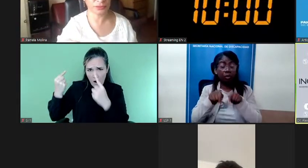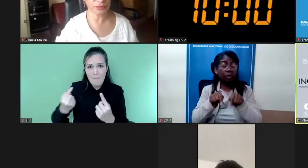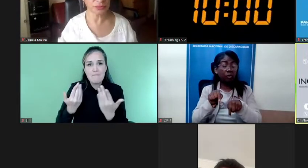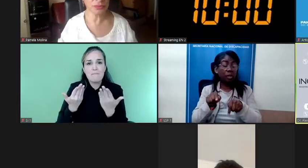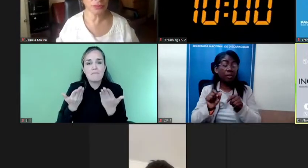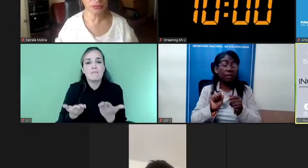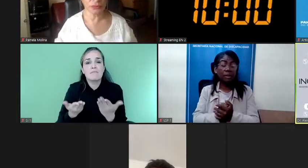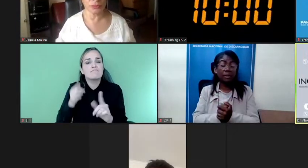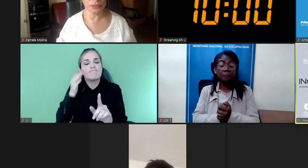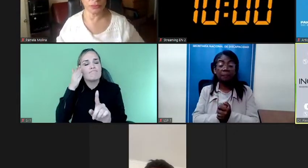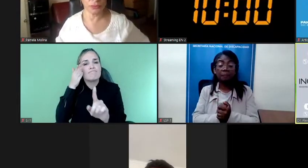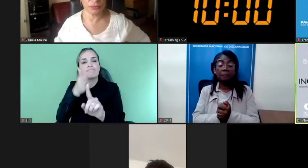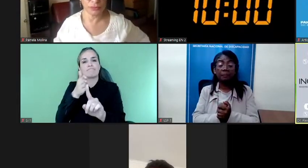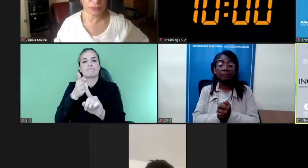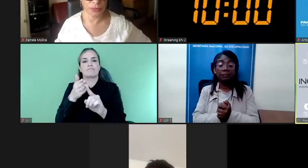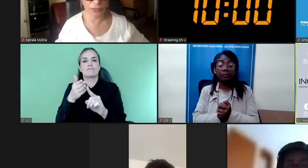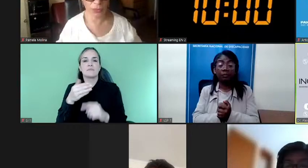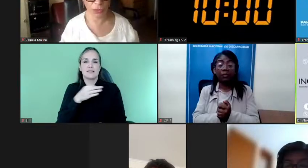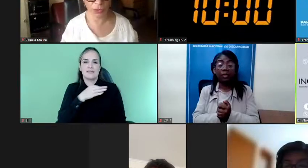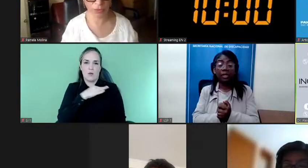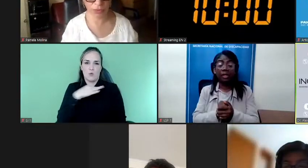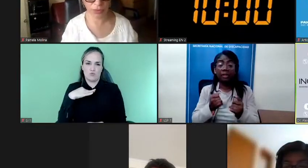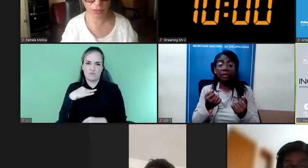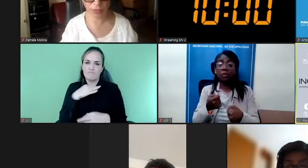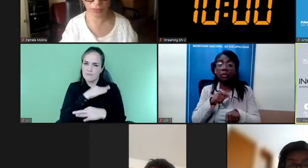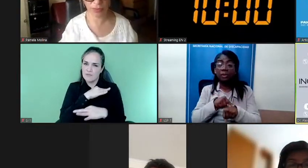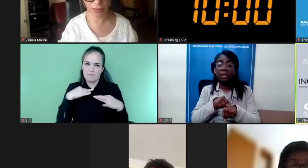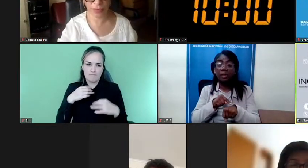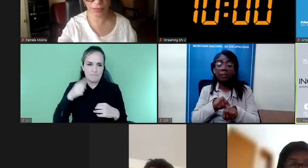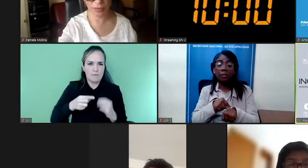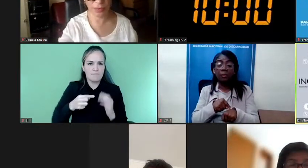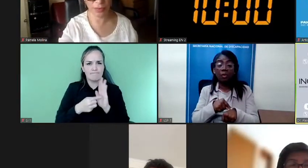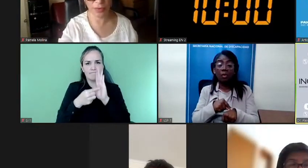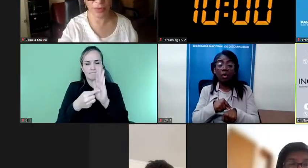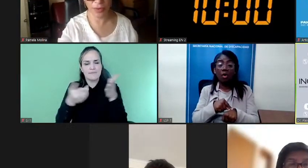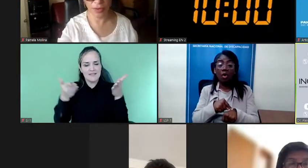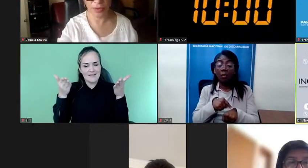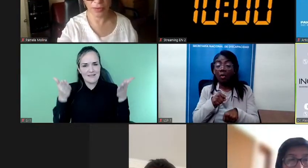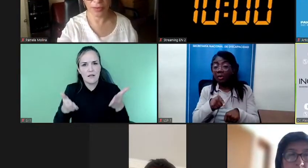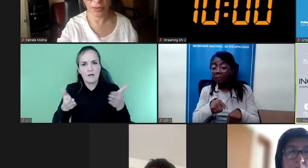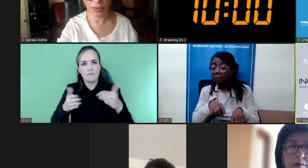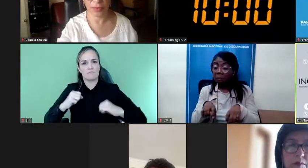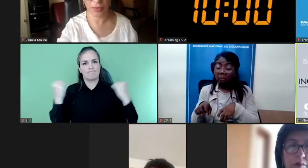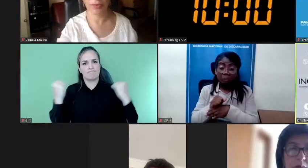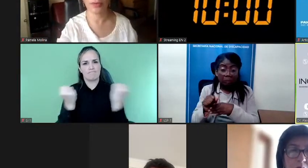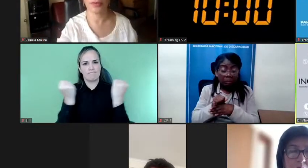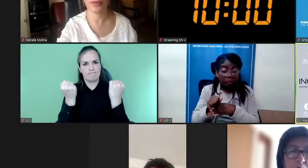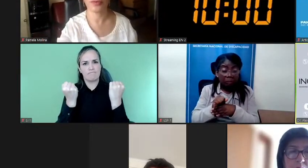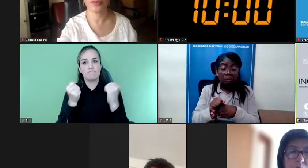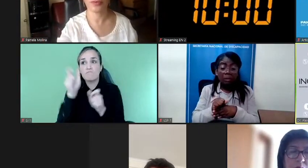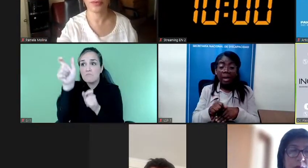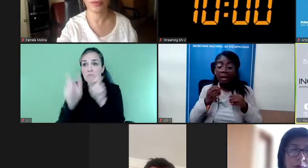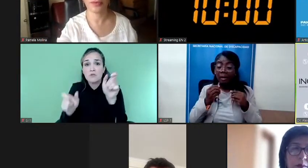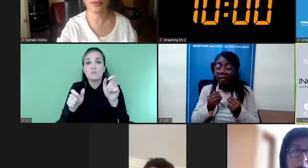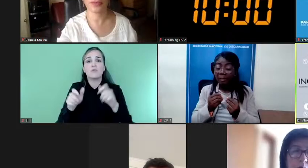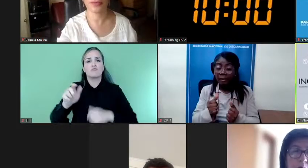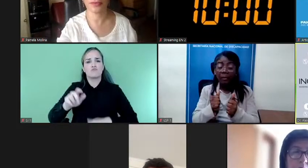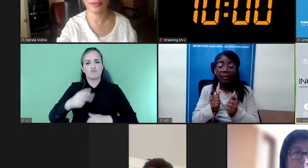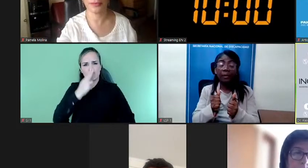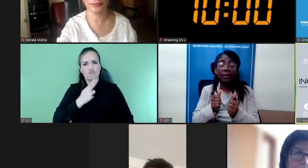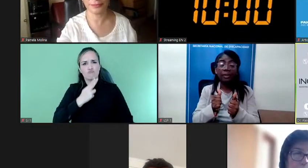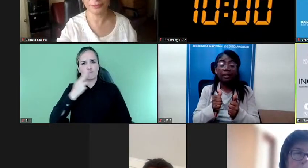persons with disabilities regarding this right to help this is the moment to take actions to take a specific actions